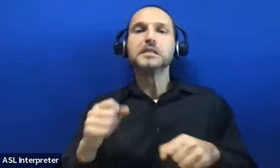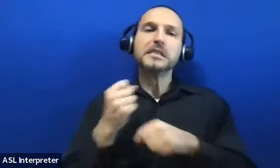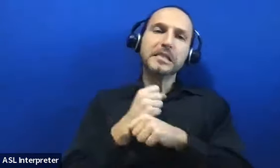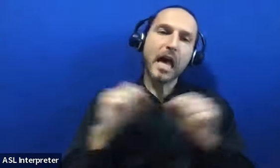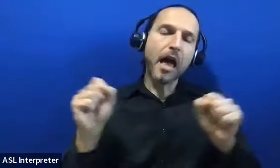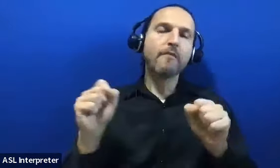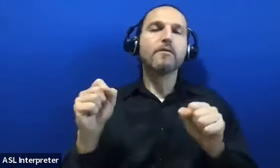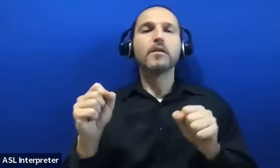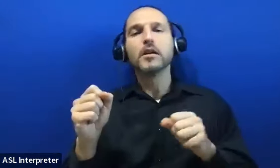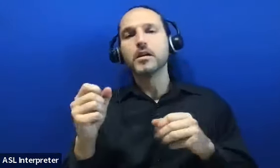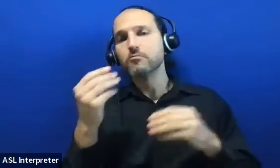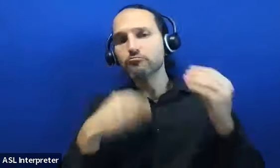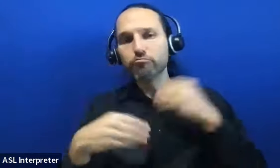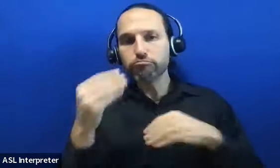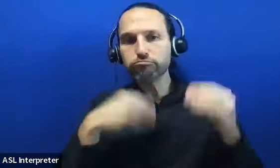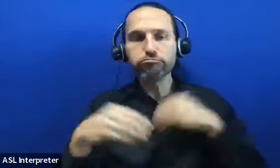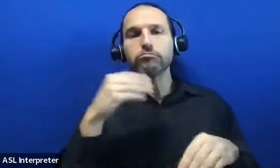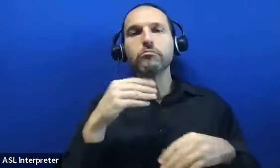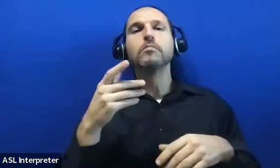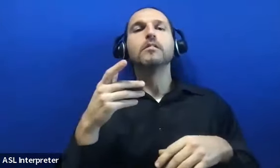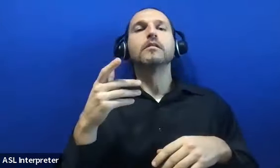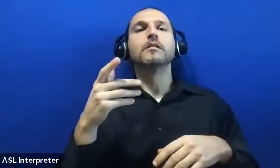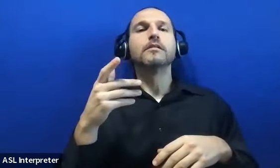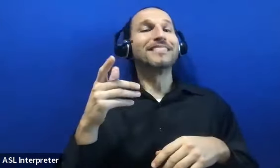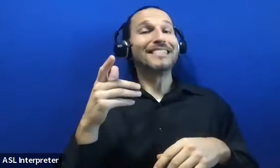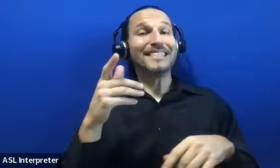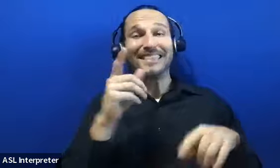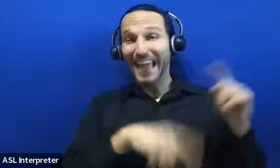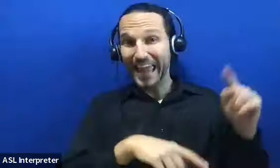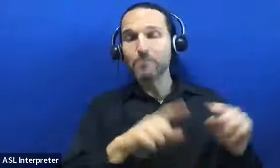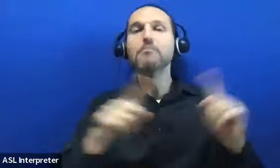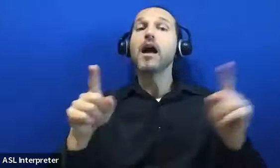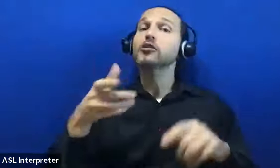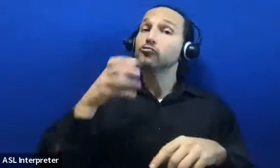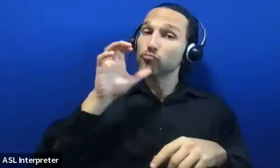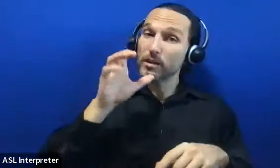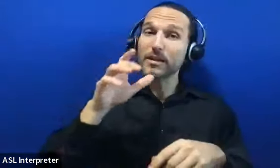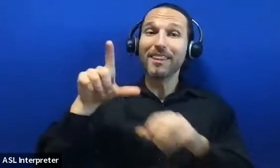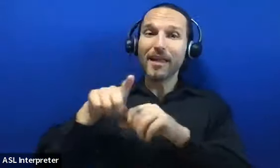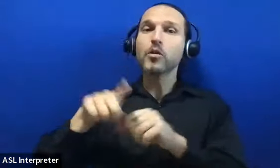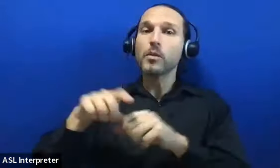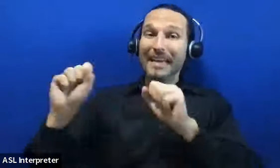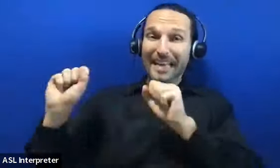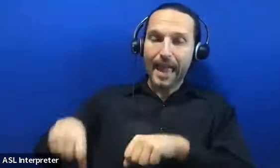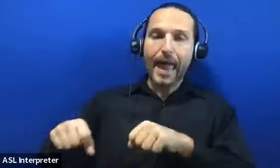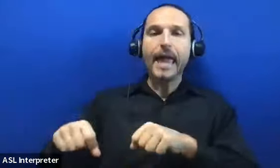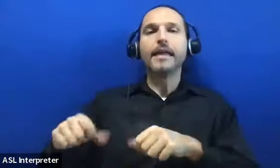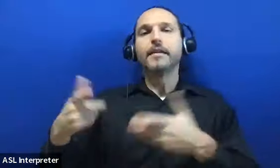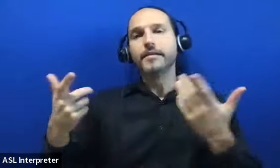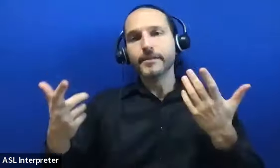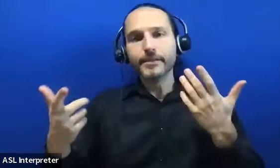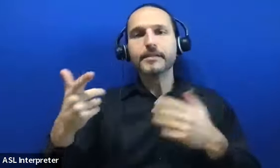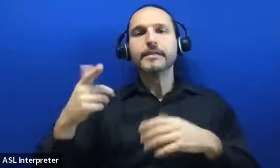and swallow liquid, but not solid food. So it is not an all or nothing